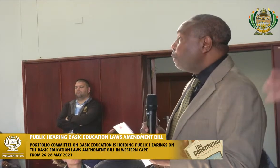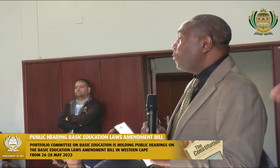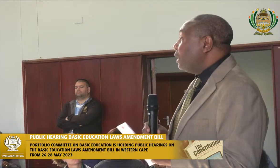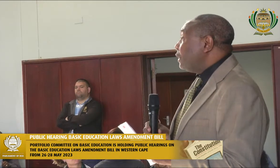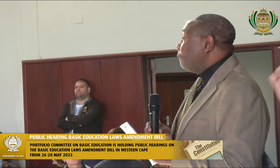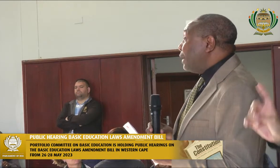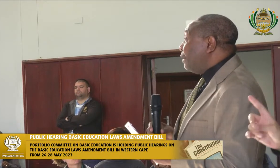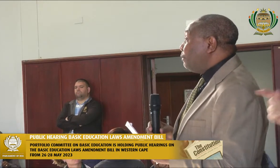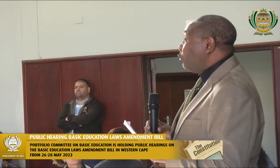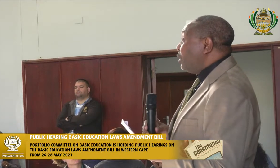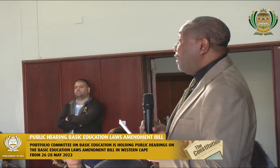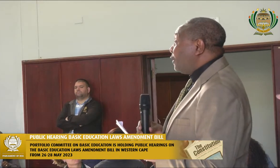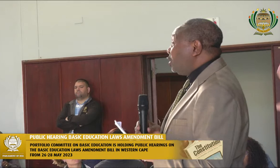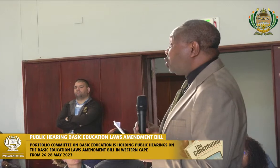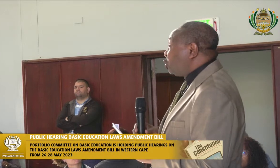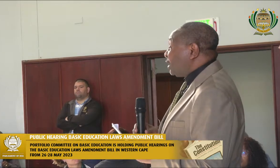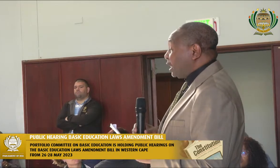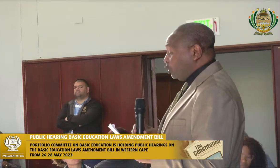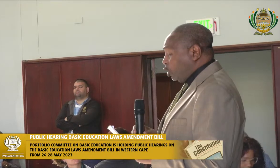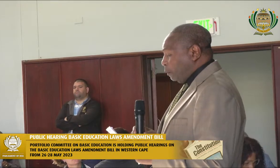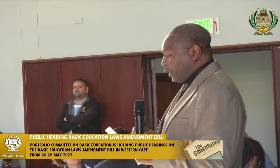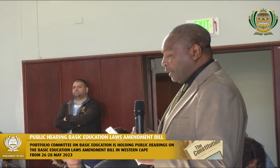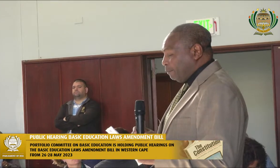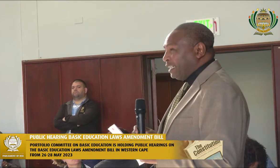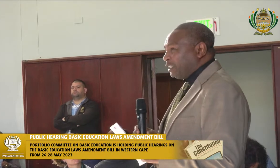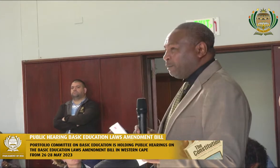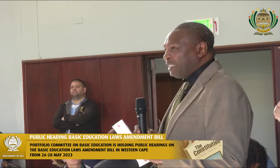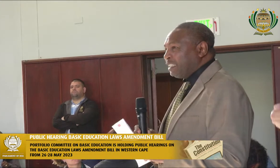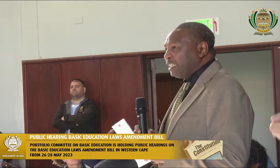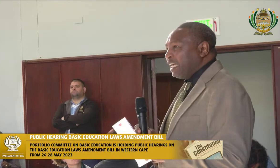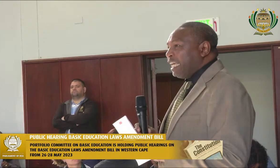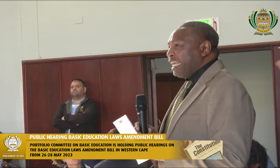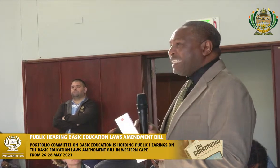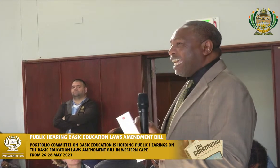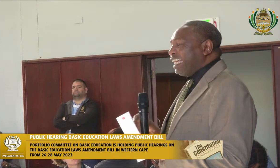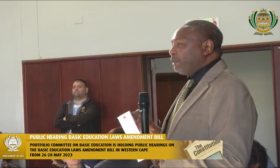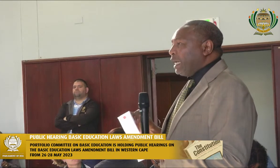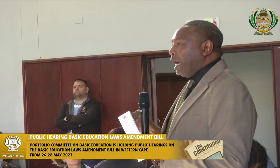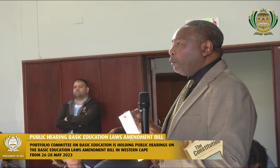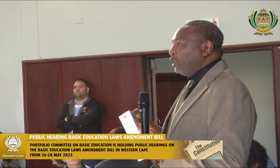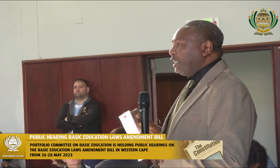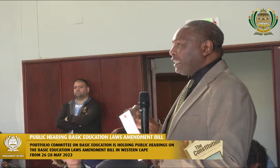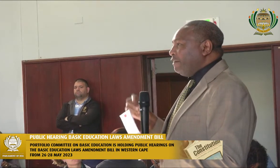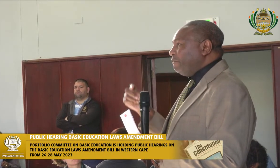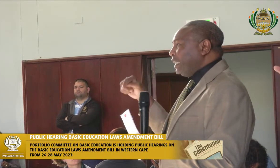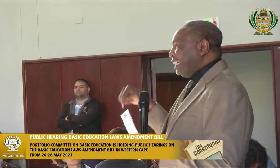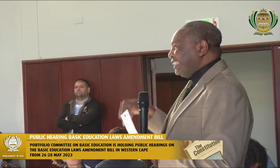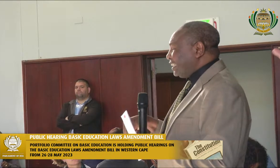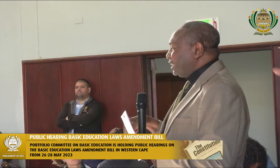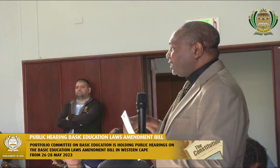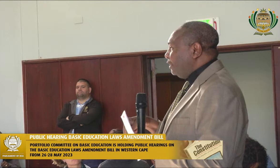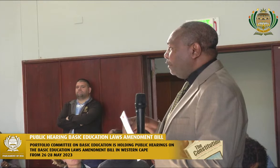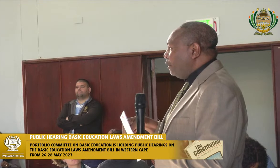school. The Bella Bill will have issues around corporal punishment. It has been abolished even in SASA,